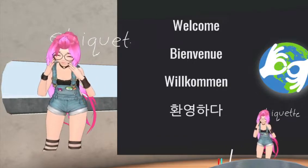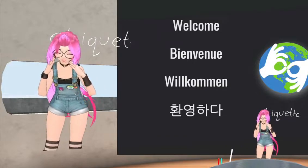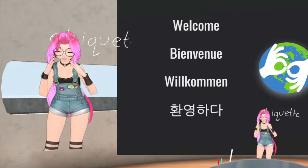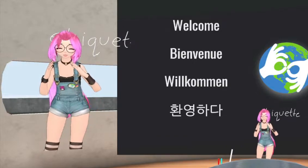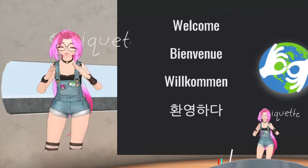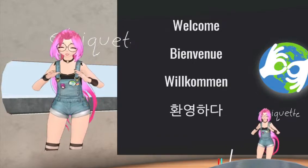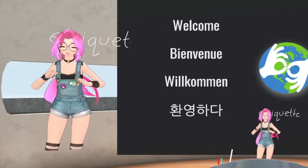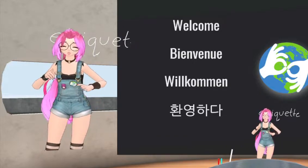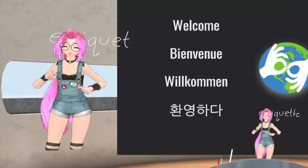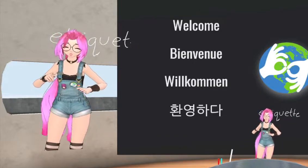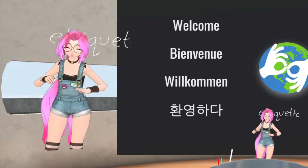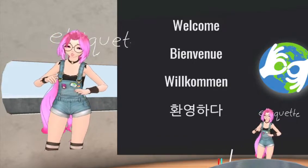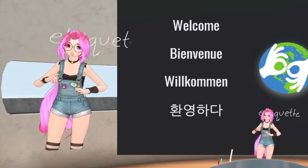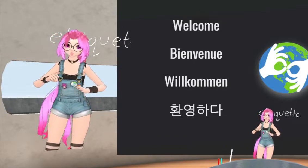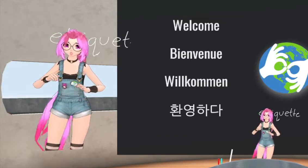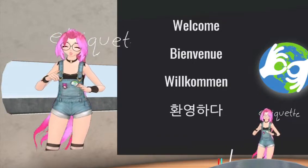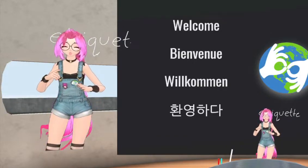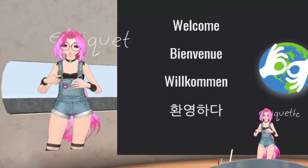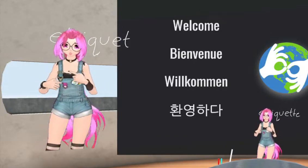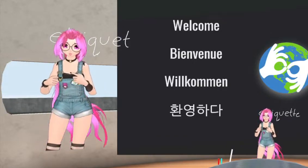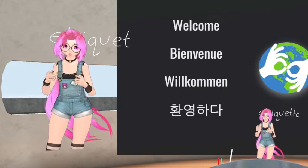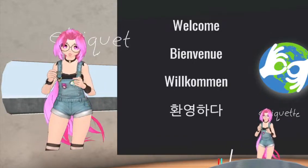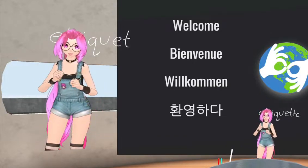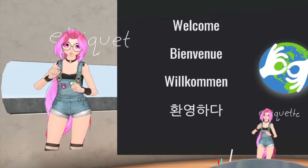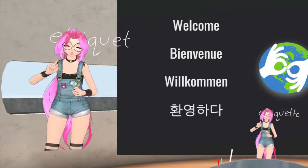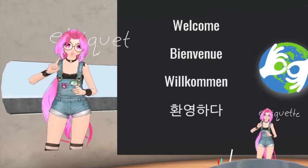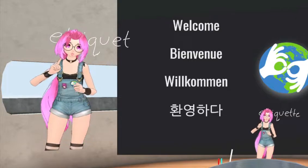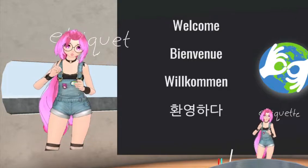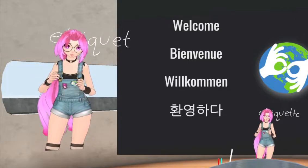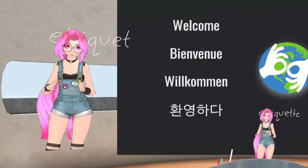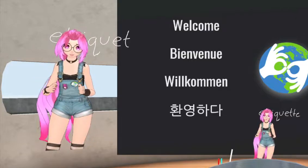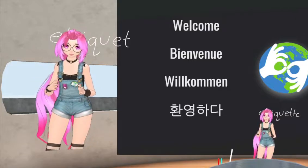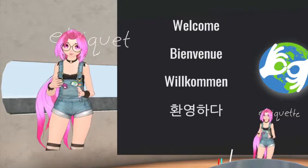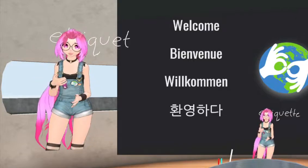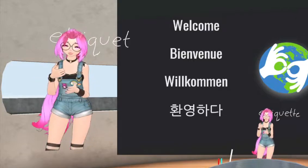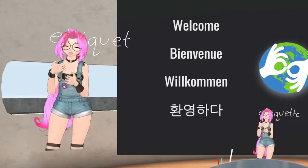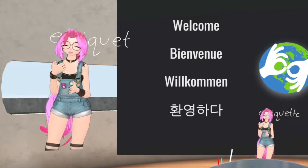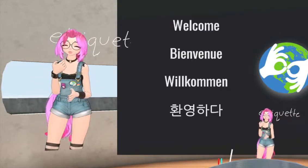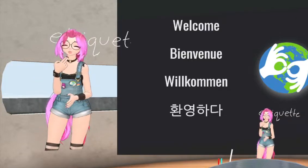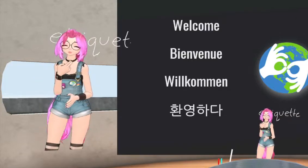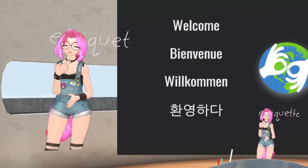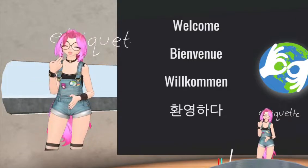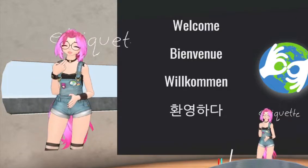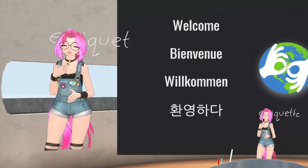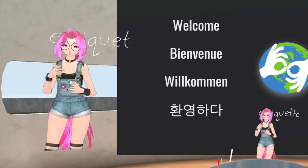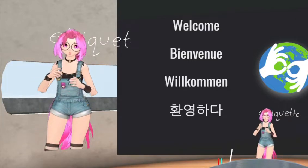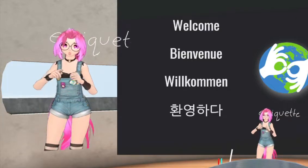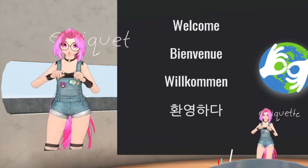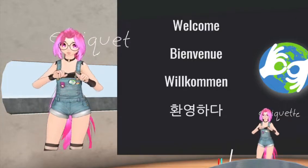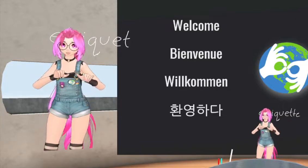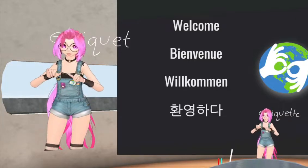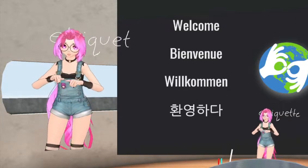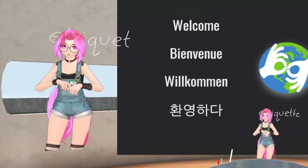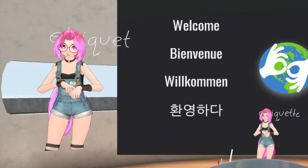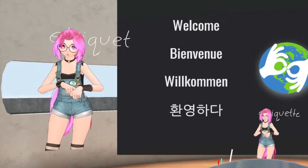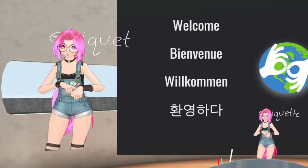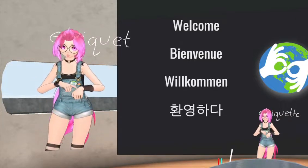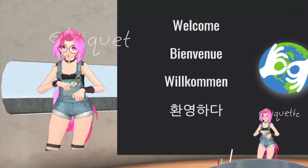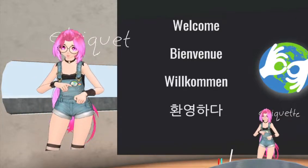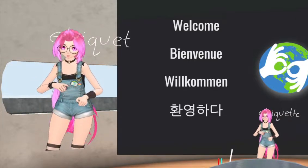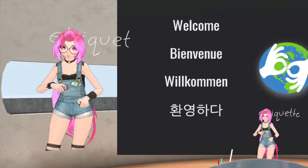of not, screaming at people. Also, people with hearing aids and cochlear implants, like really sudden loud noises could be actually